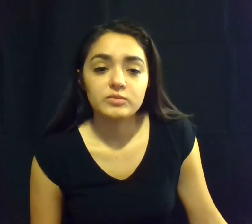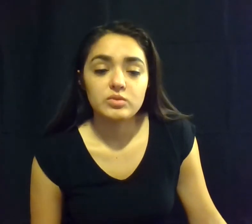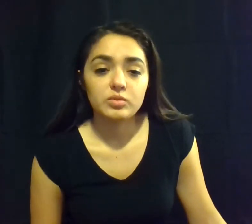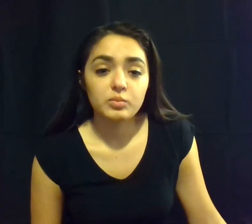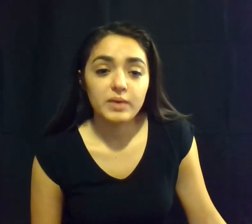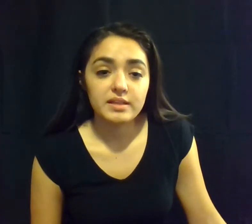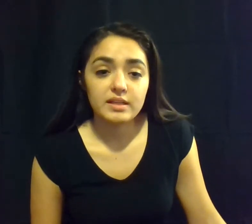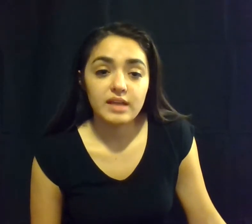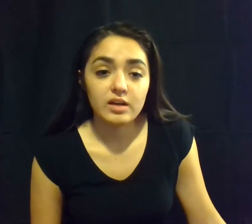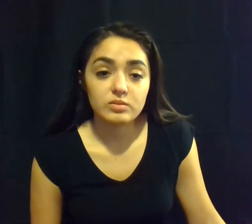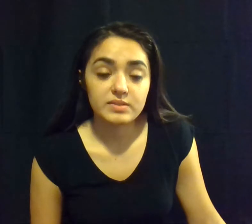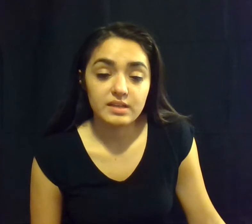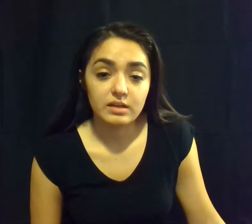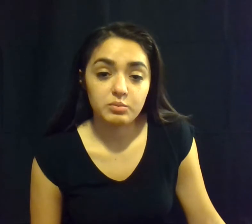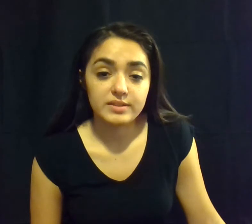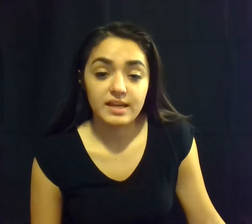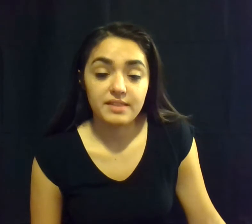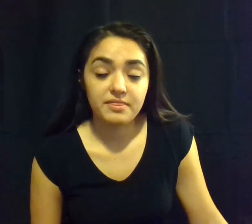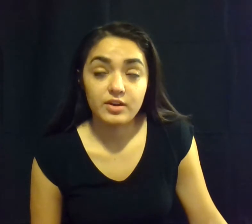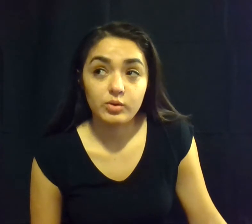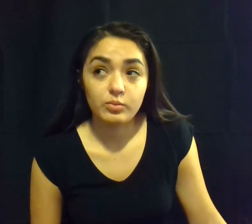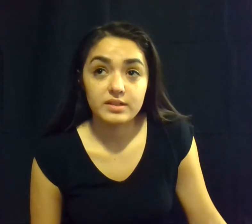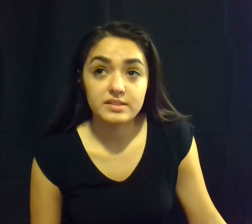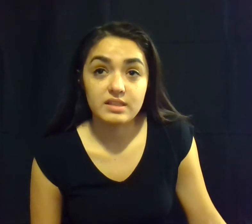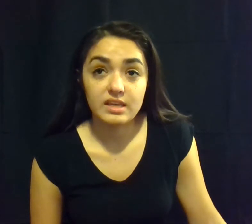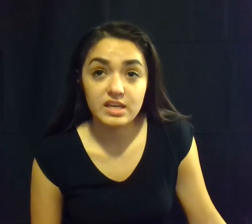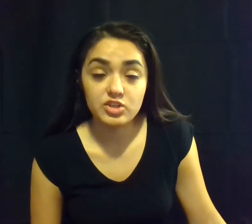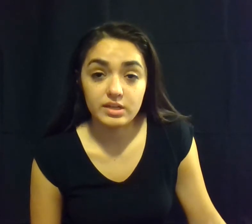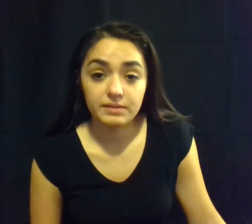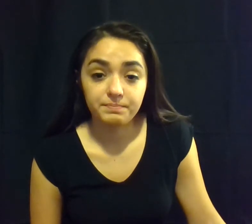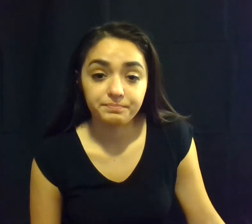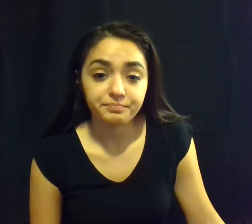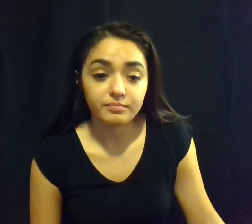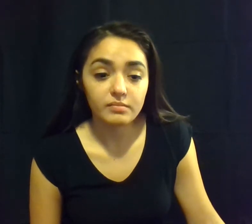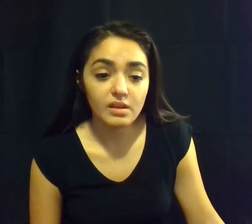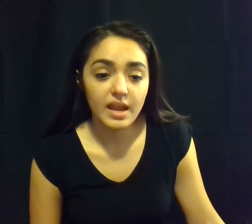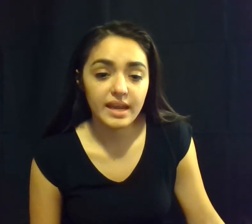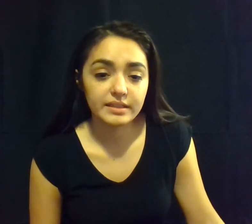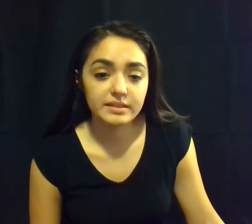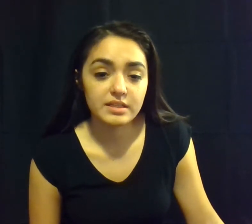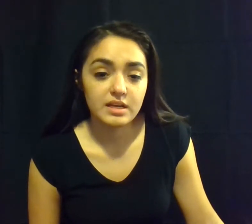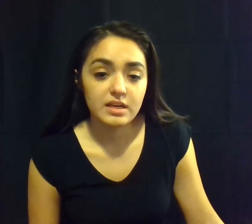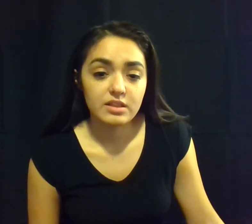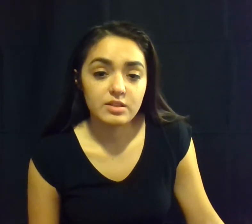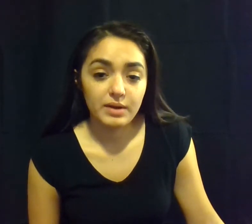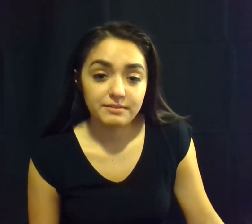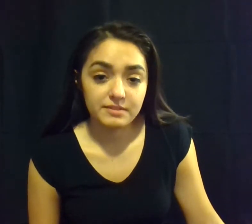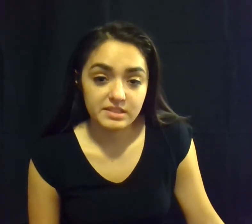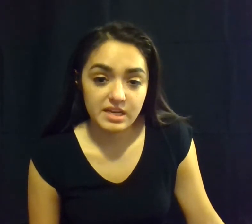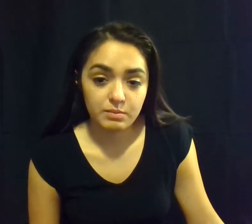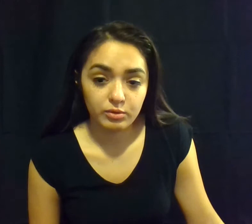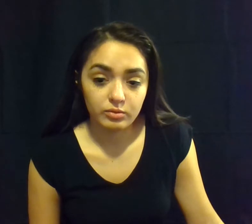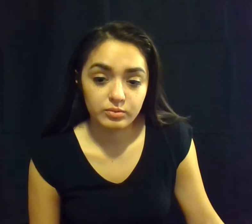So the way that the house was set up was that there was the kitchen, and the breakfast table